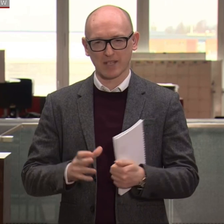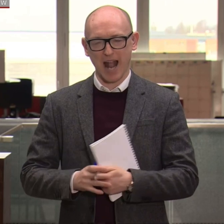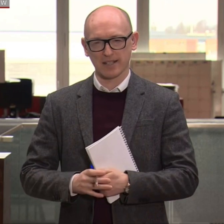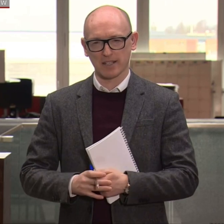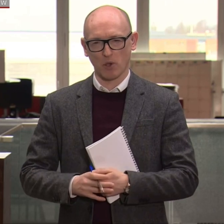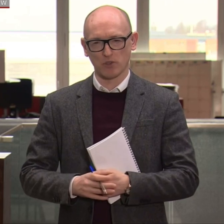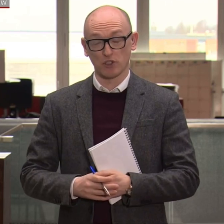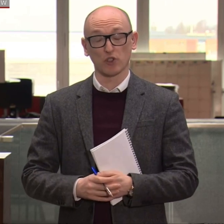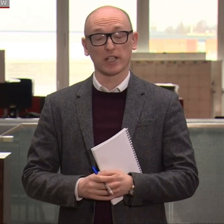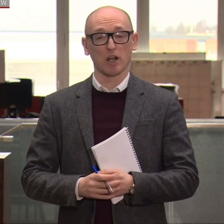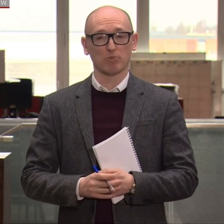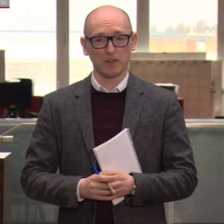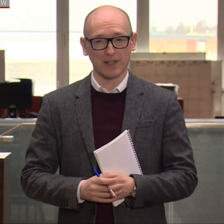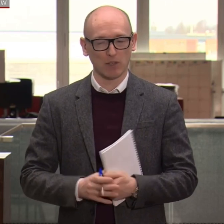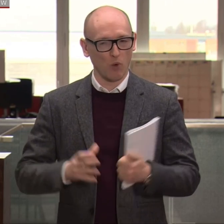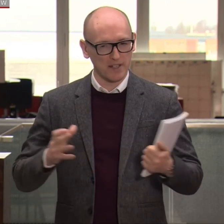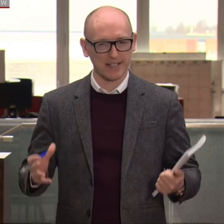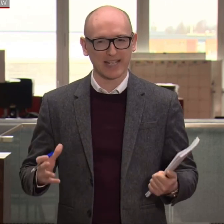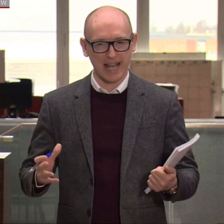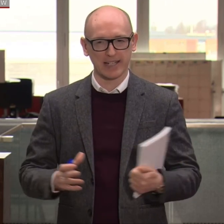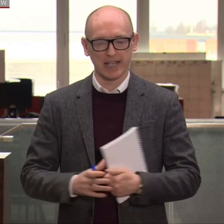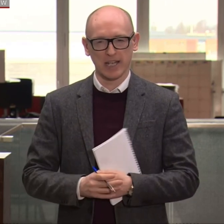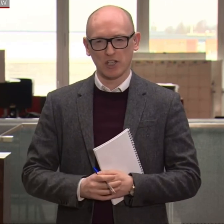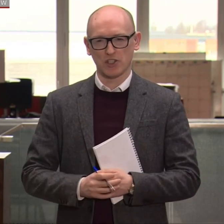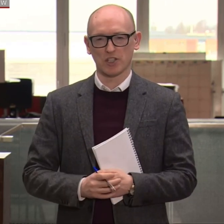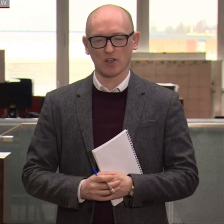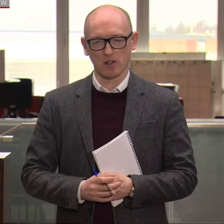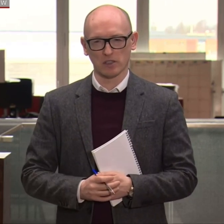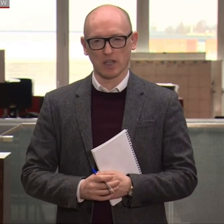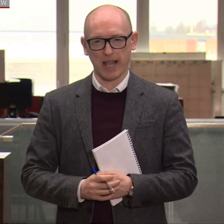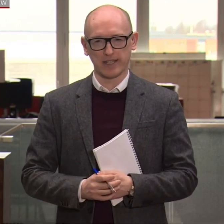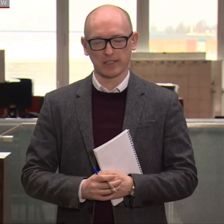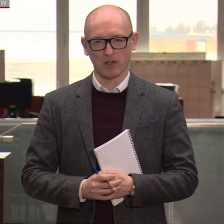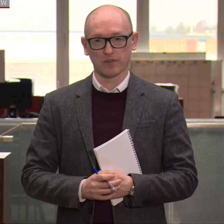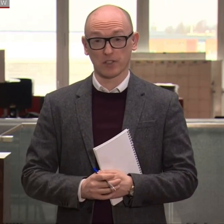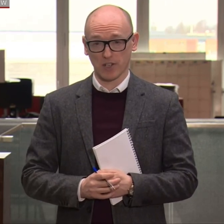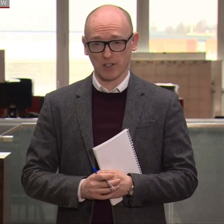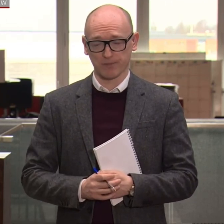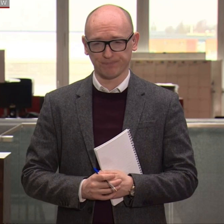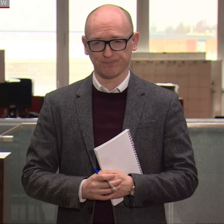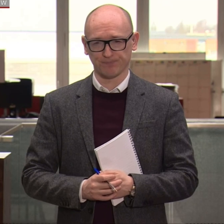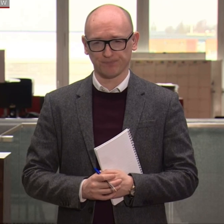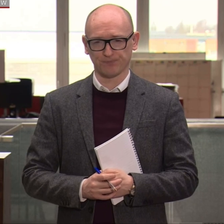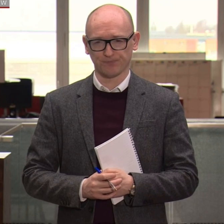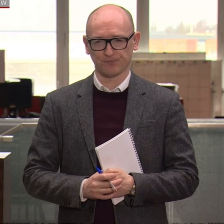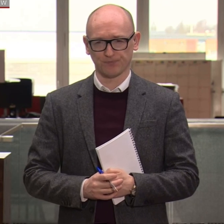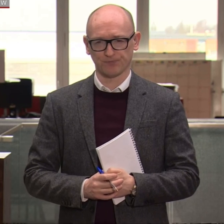Minister was asked about it during her briefing, and once again, she struggled to hide her frustration.